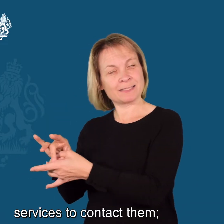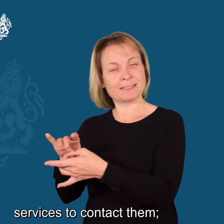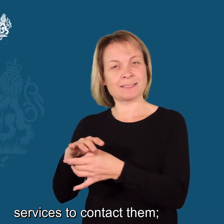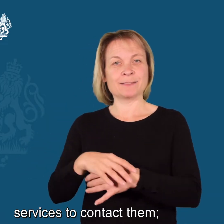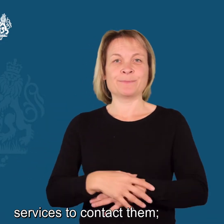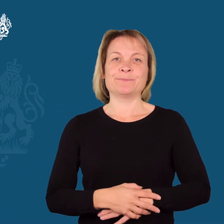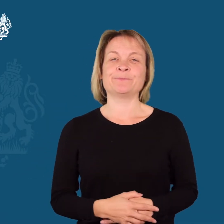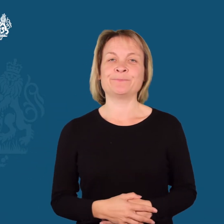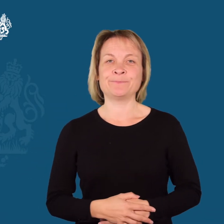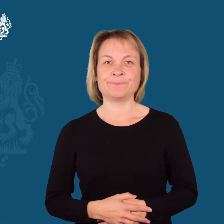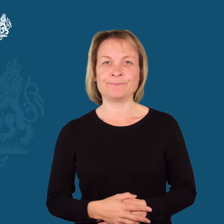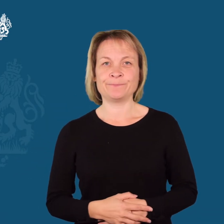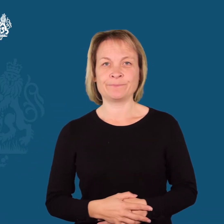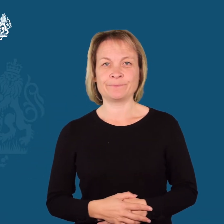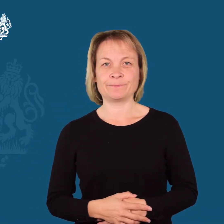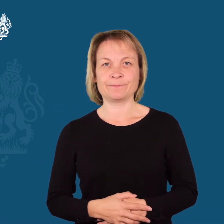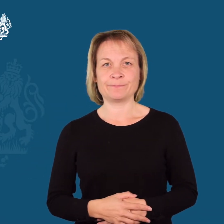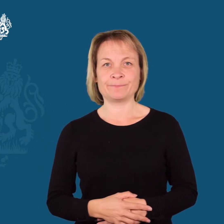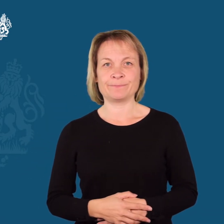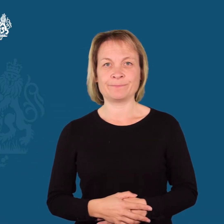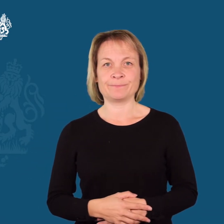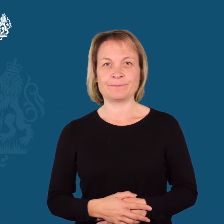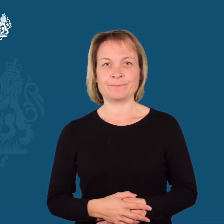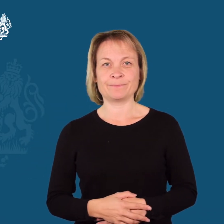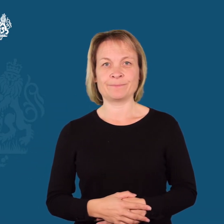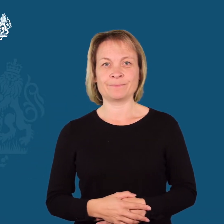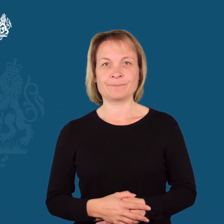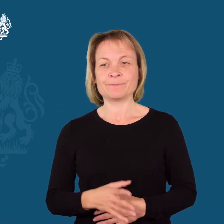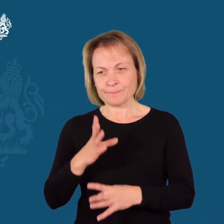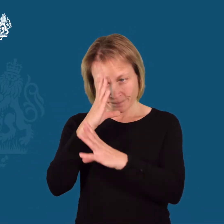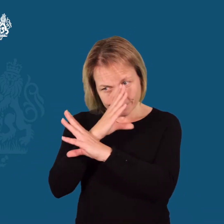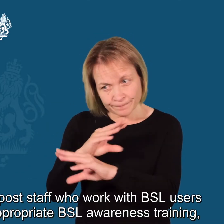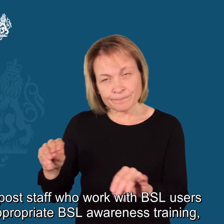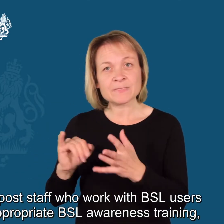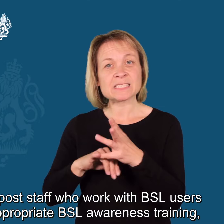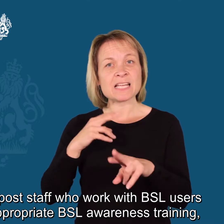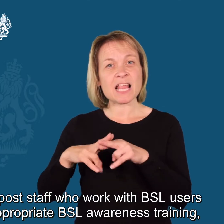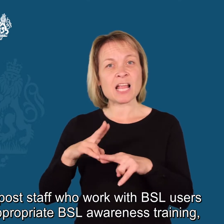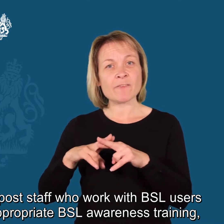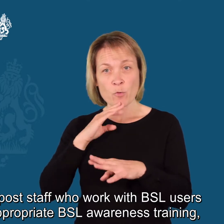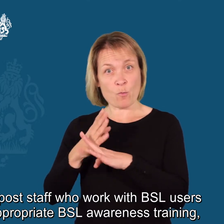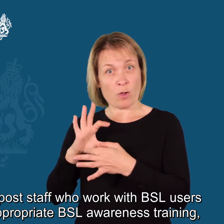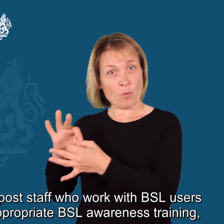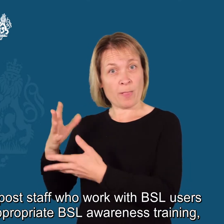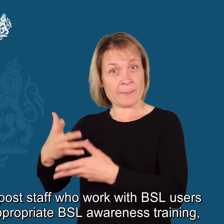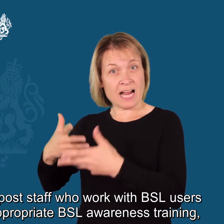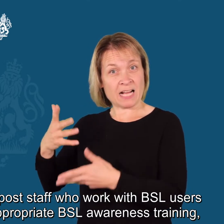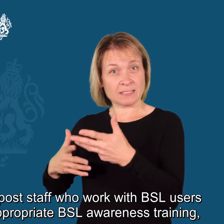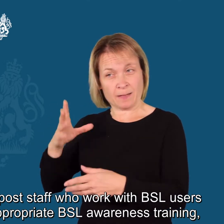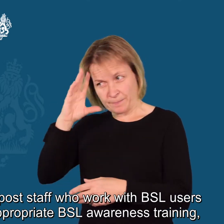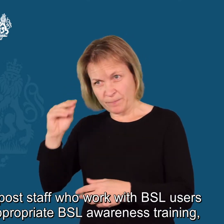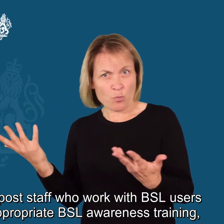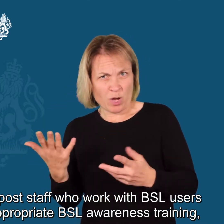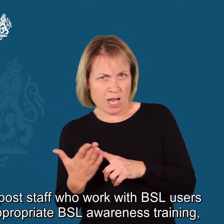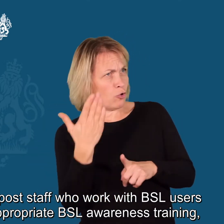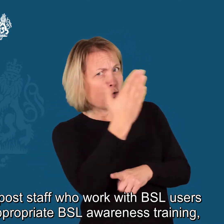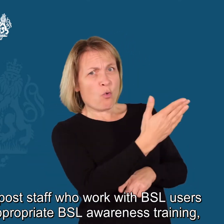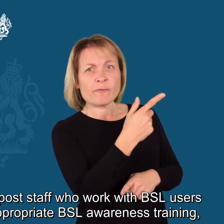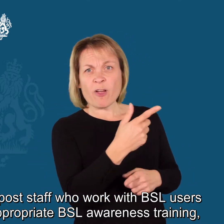Signpost staff who work with BSL users to appropriate BSL awareness training and enable them to take up such training.